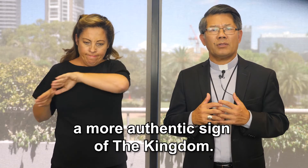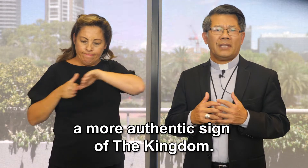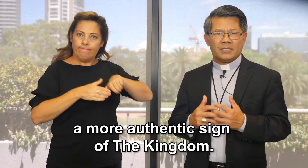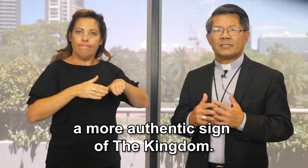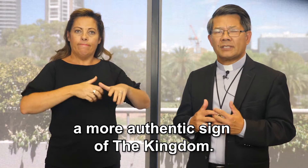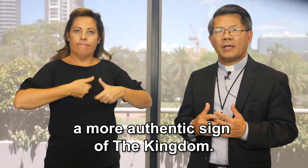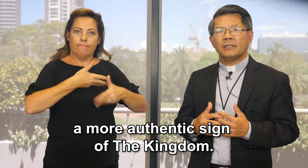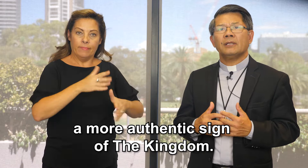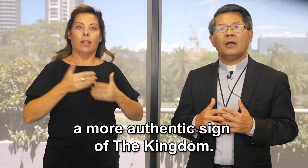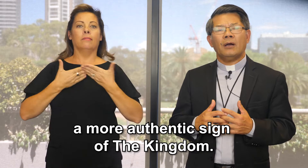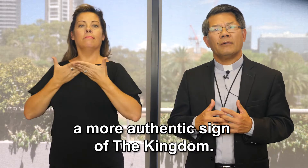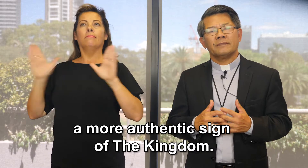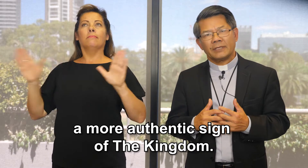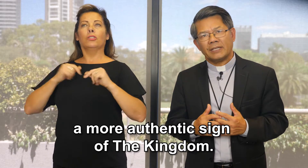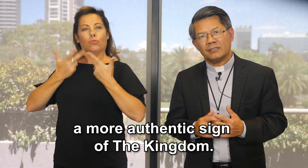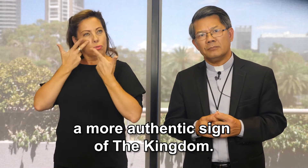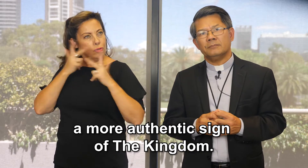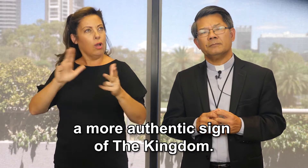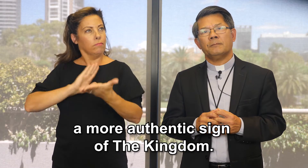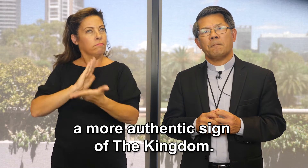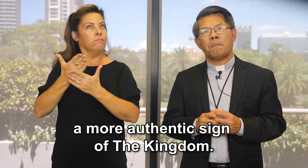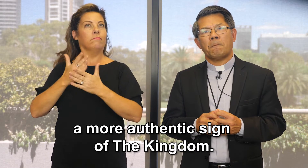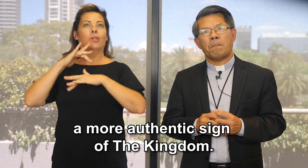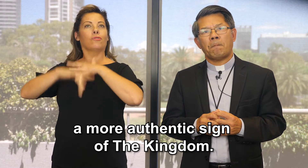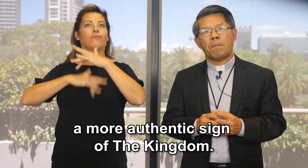more authentic sign of the kingdom.